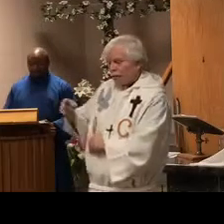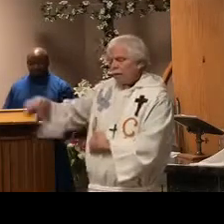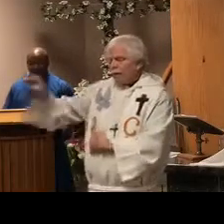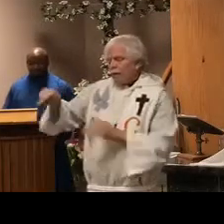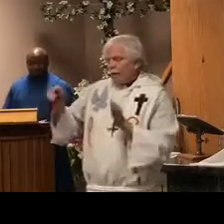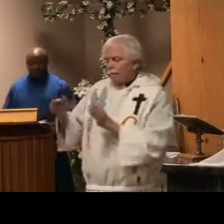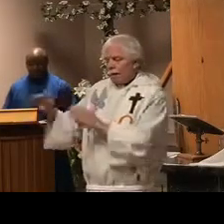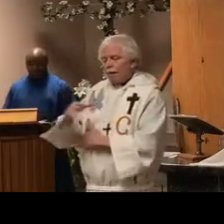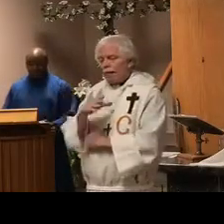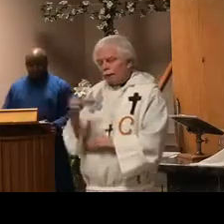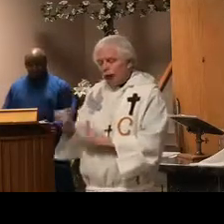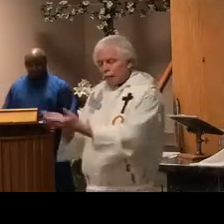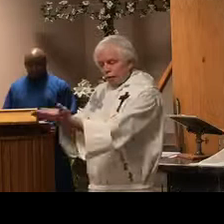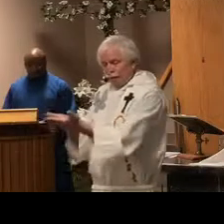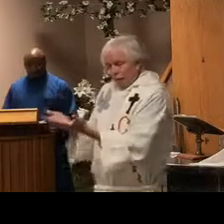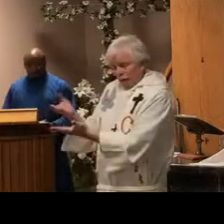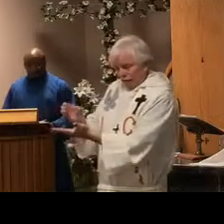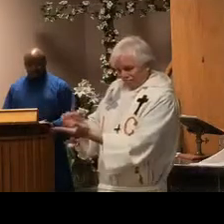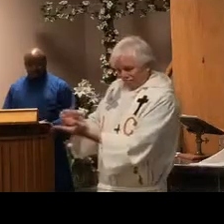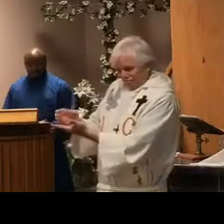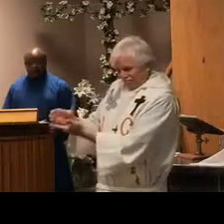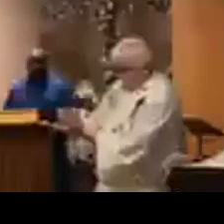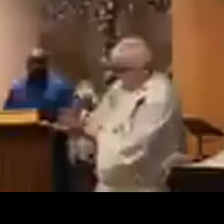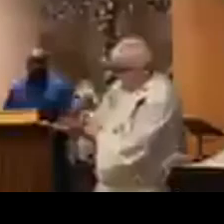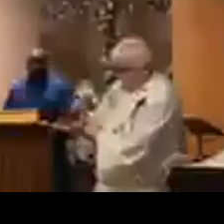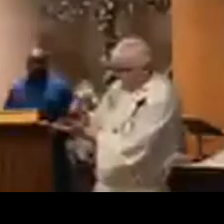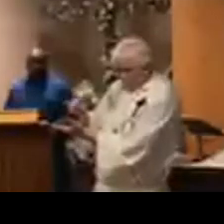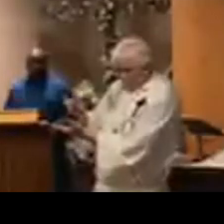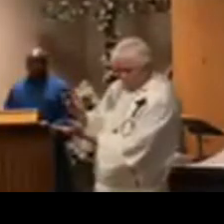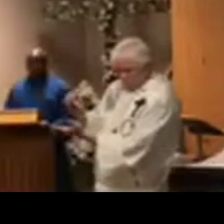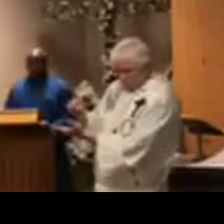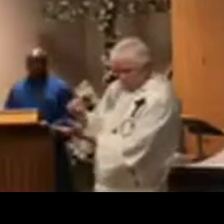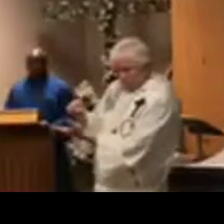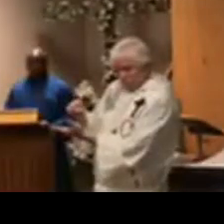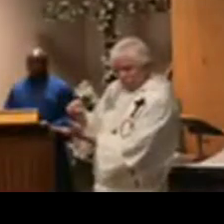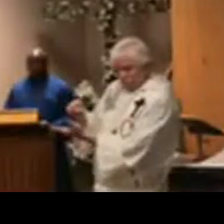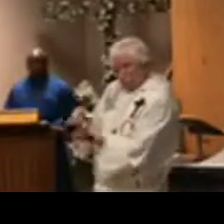spices because they were going to prepare Jesus' body for burial.